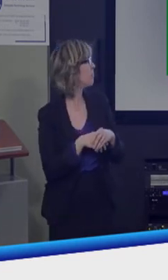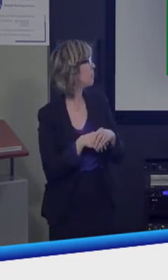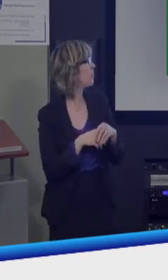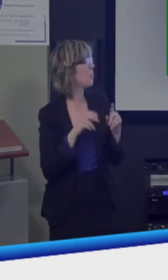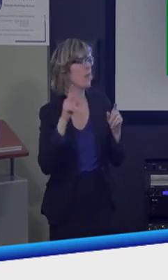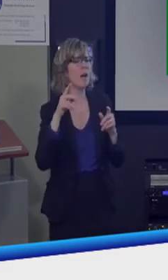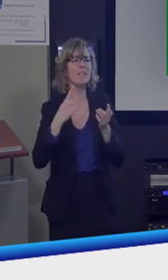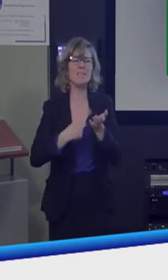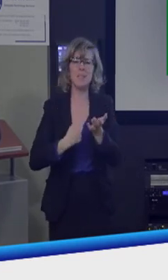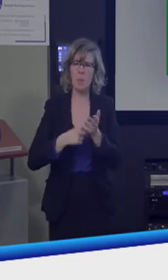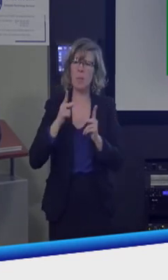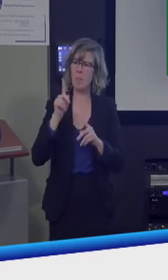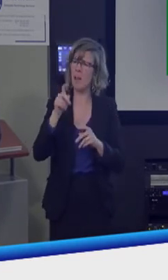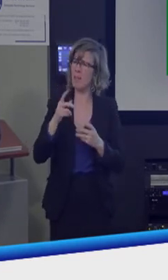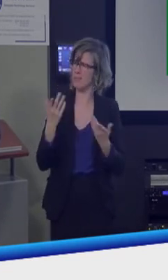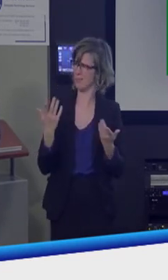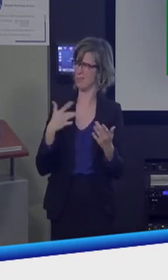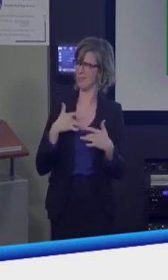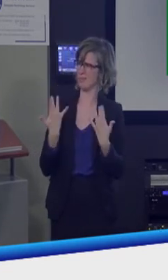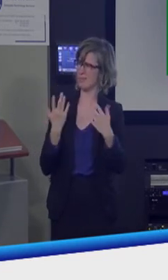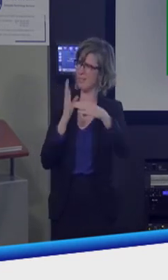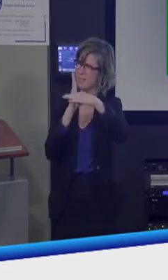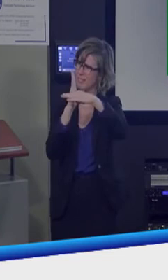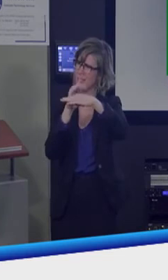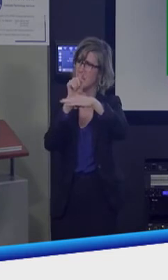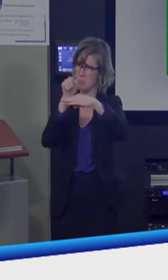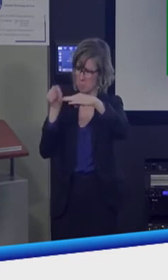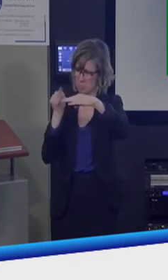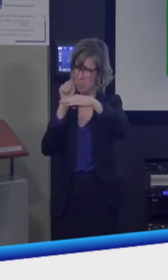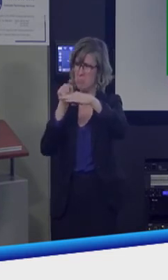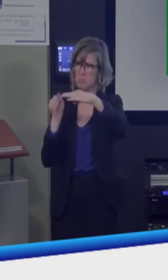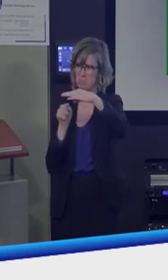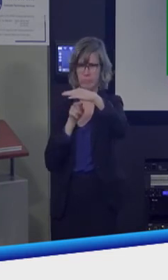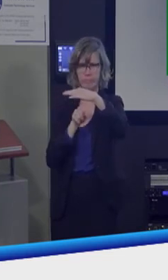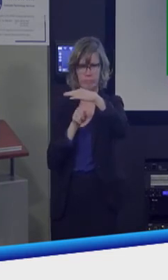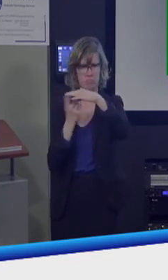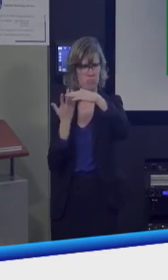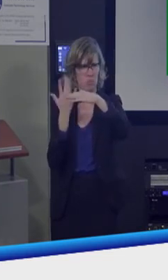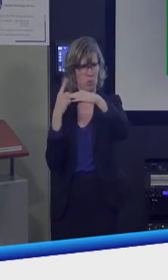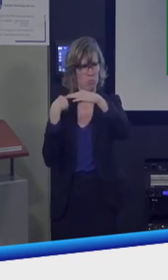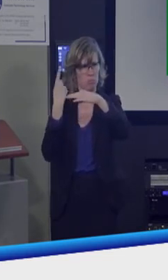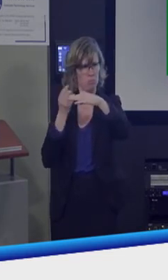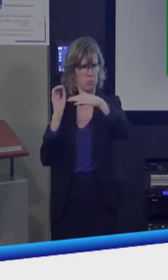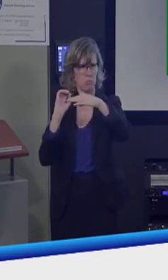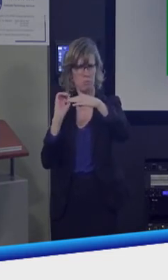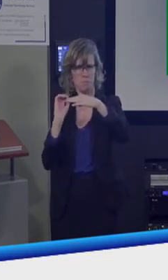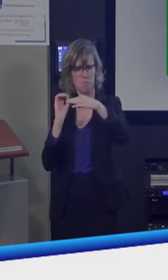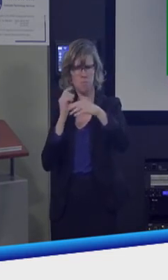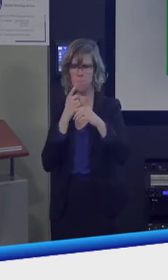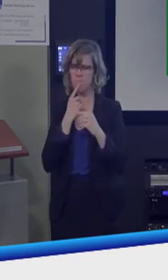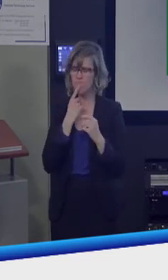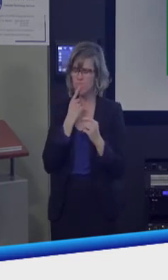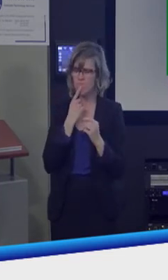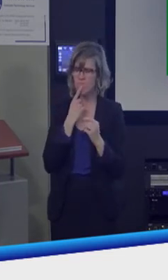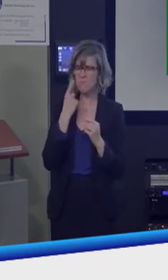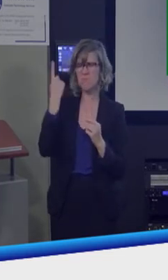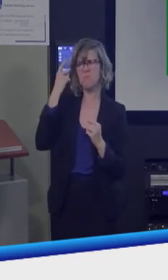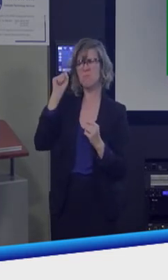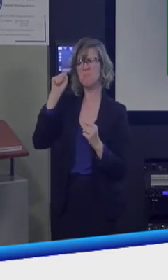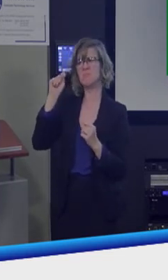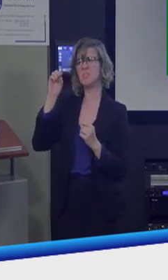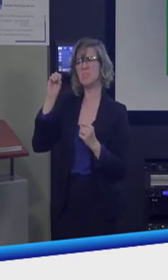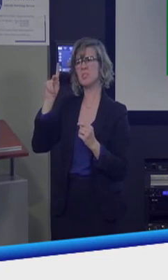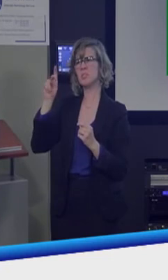People sometimes ask me, what do I think should go in this lower left-hand corner? I wonder what Stokes would have